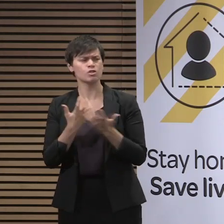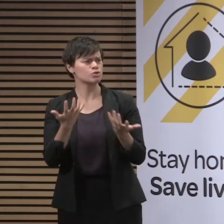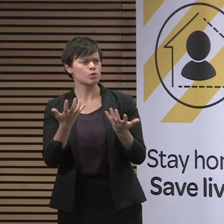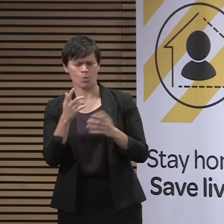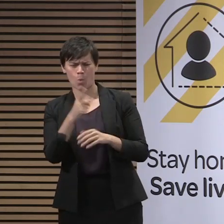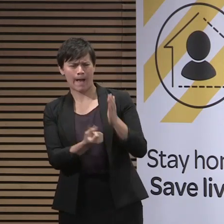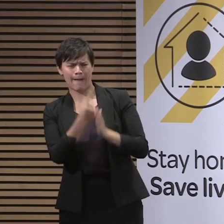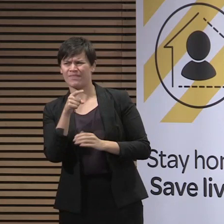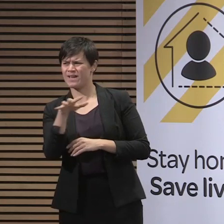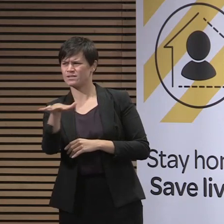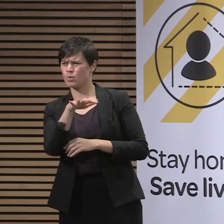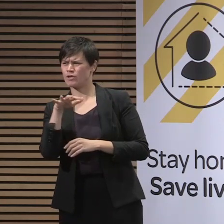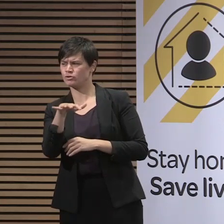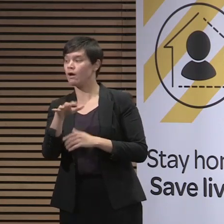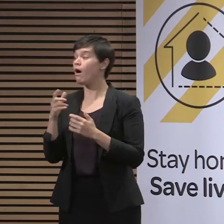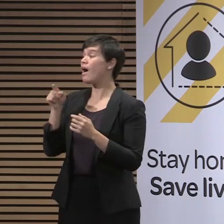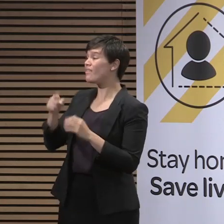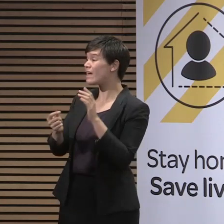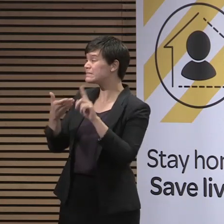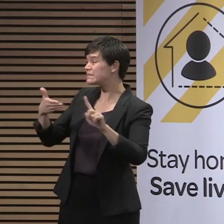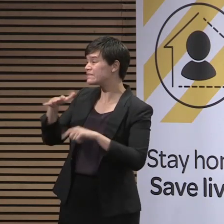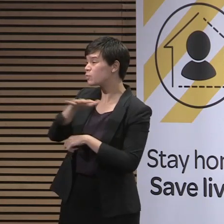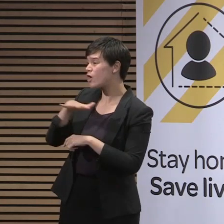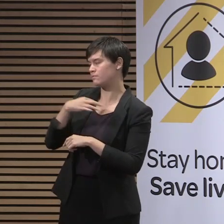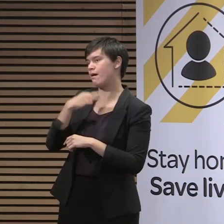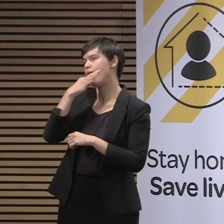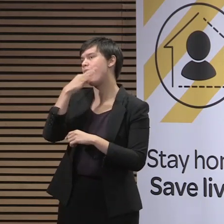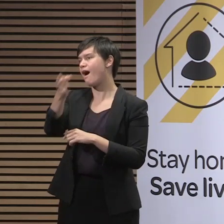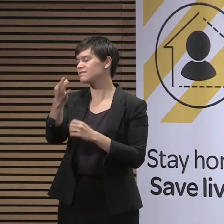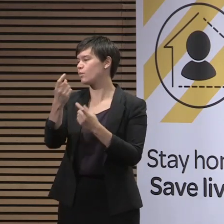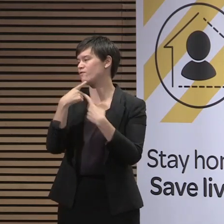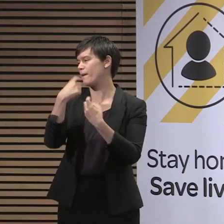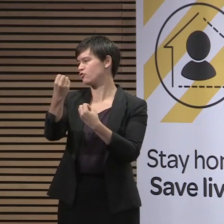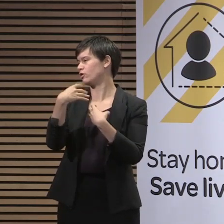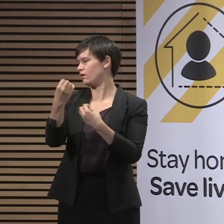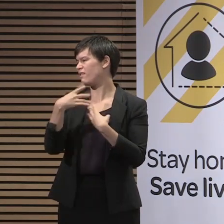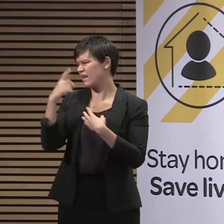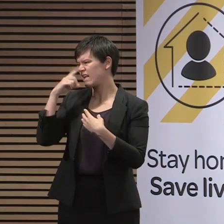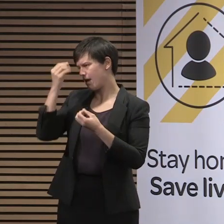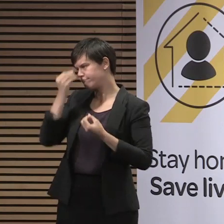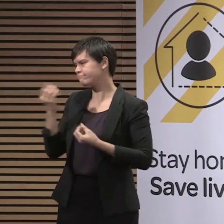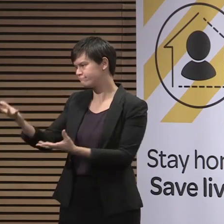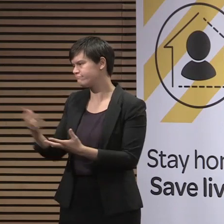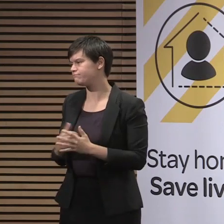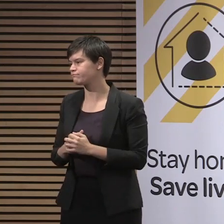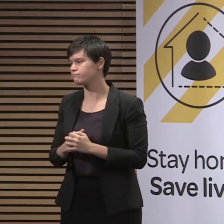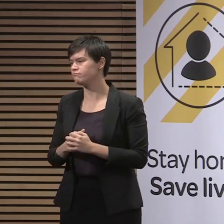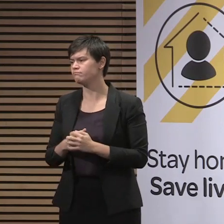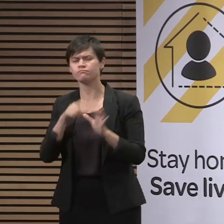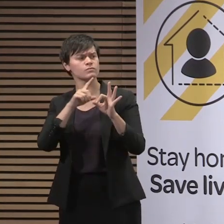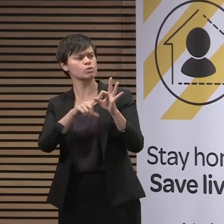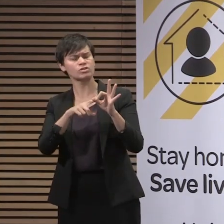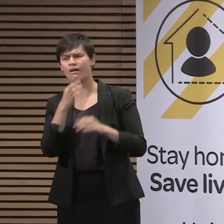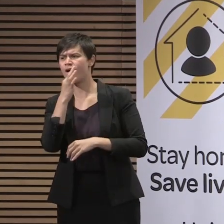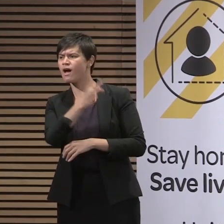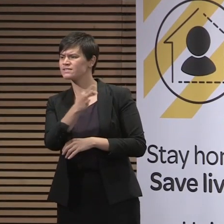on that particular case, but I can ask MFAT for an update on that. Joe. Dr. Bloomfield, you've spoken previously about there only been a few